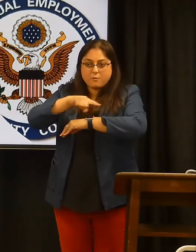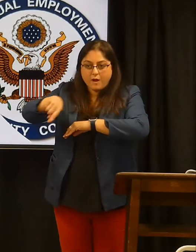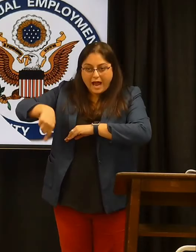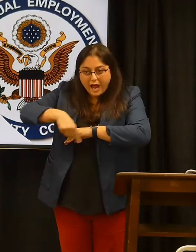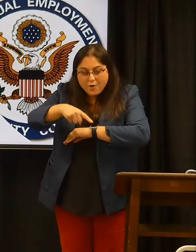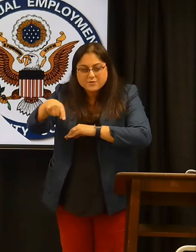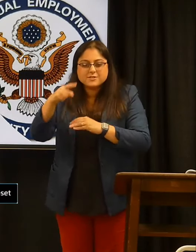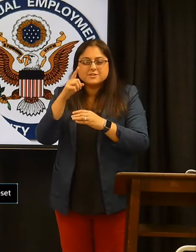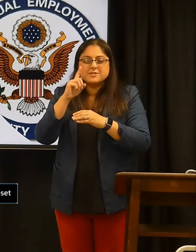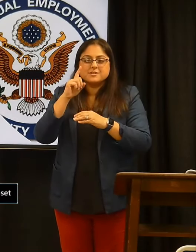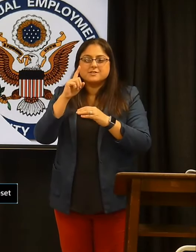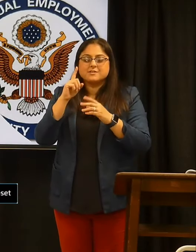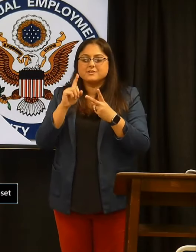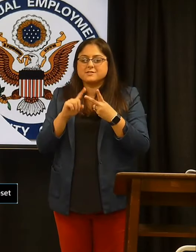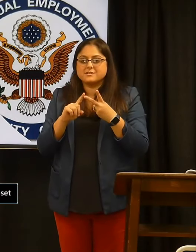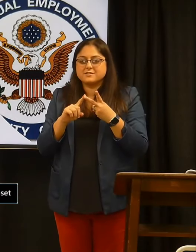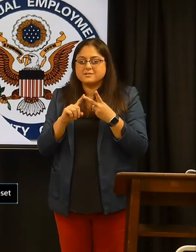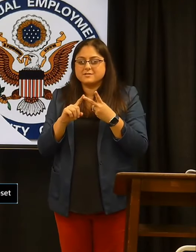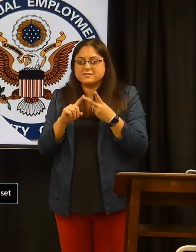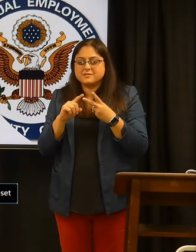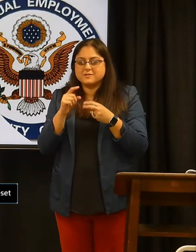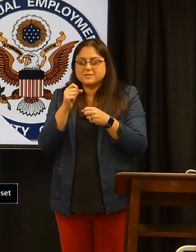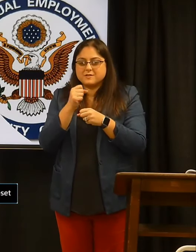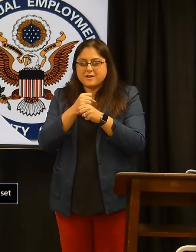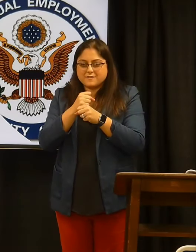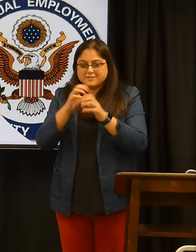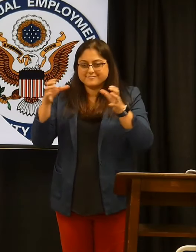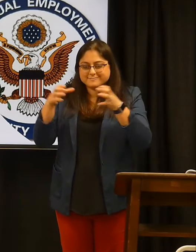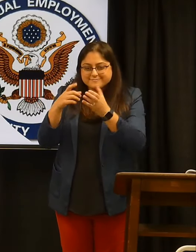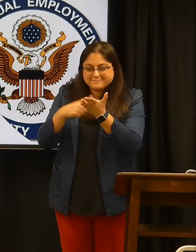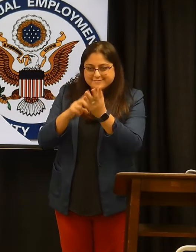Like round tables, for example, or